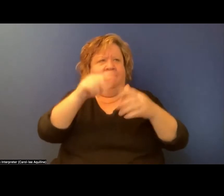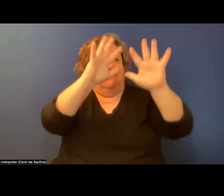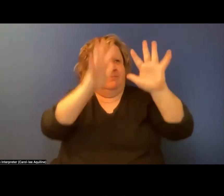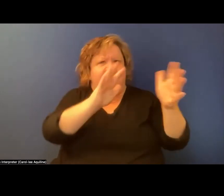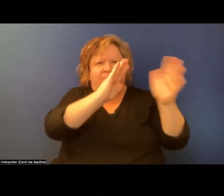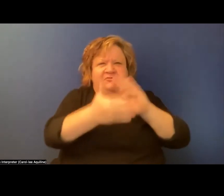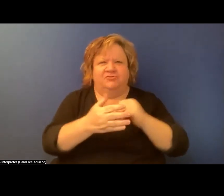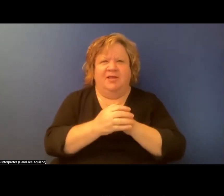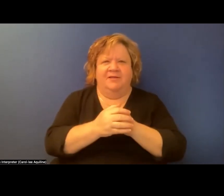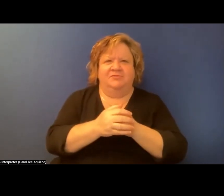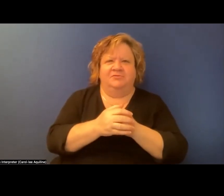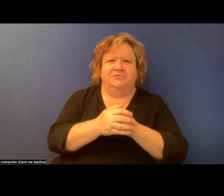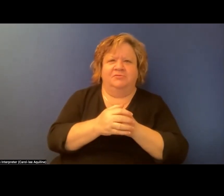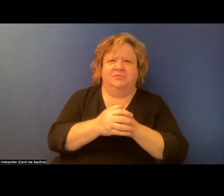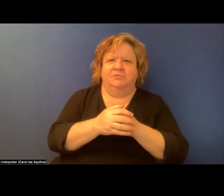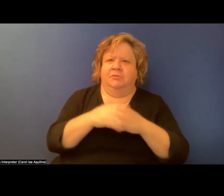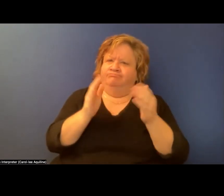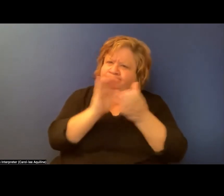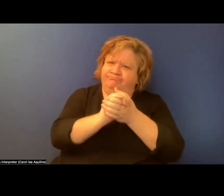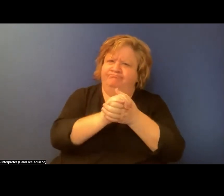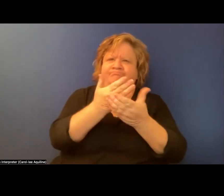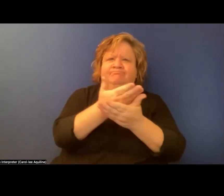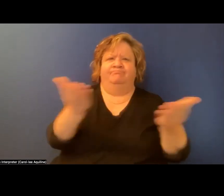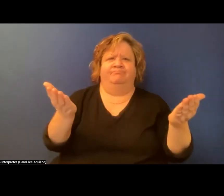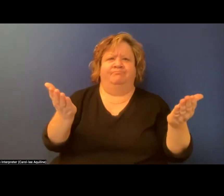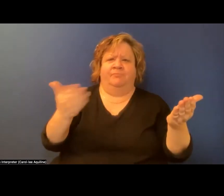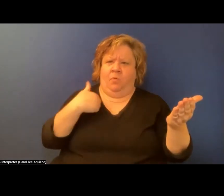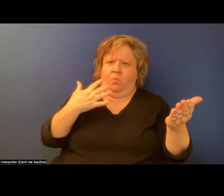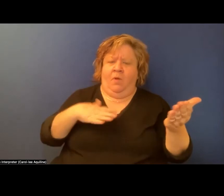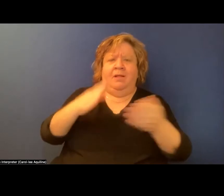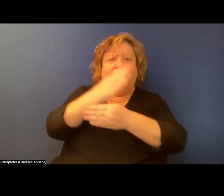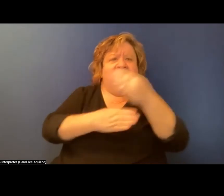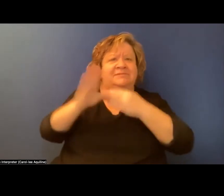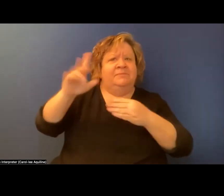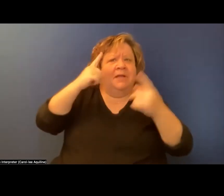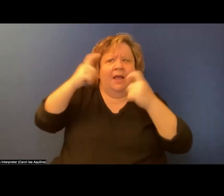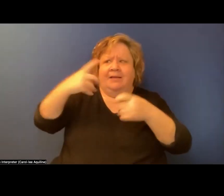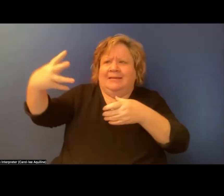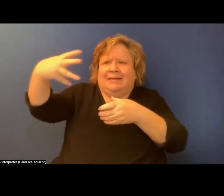heard by all decision makers, and we are part of decision making.